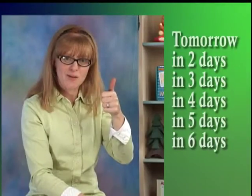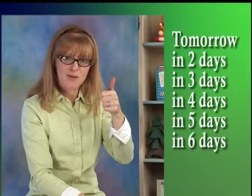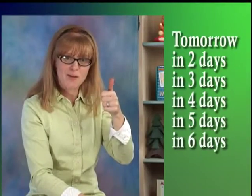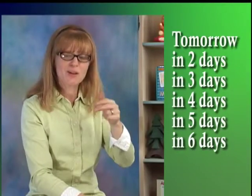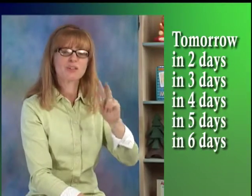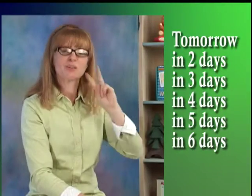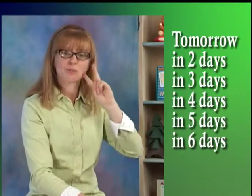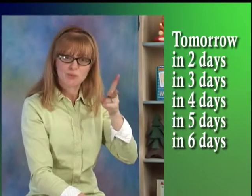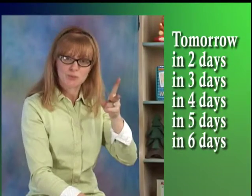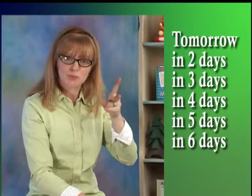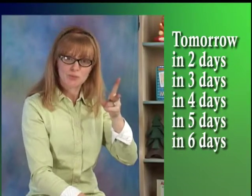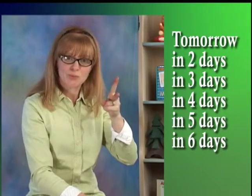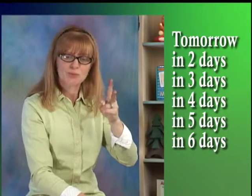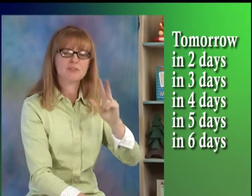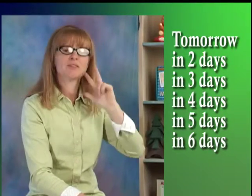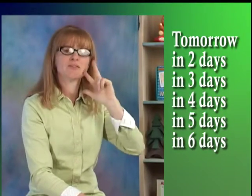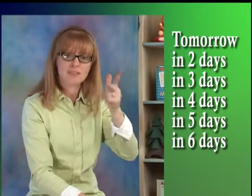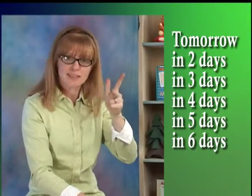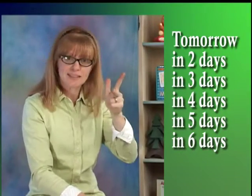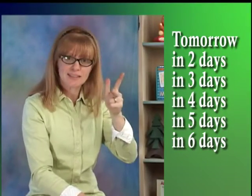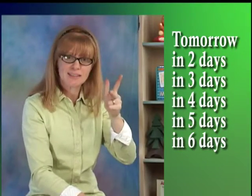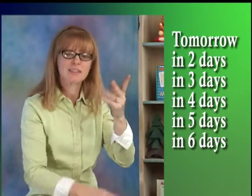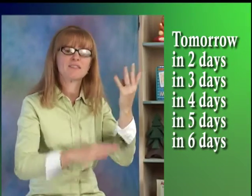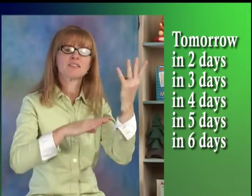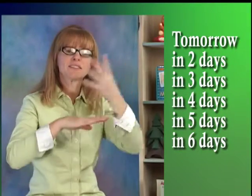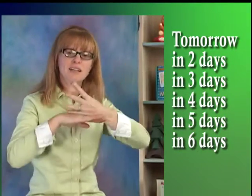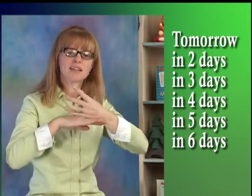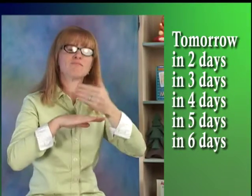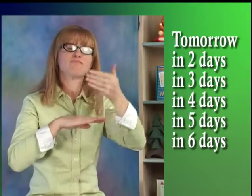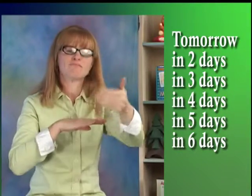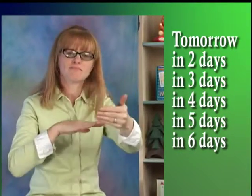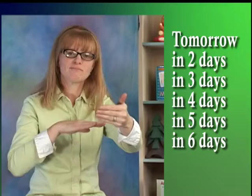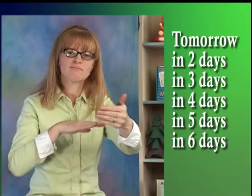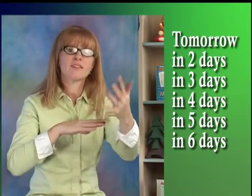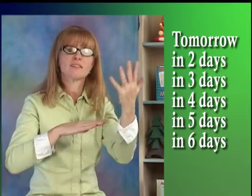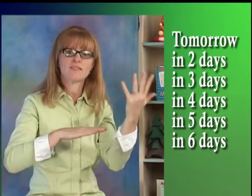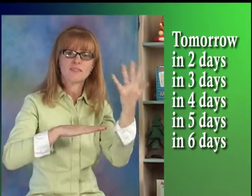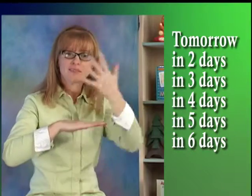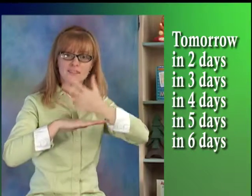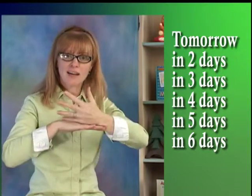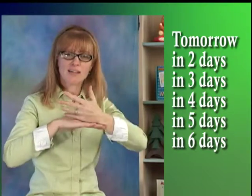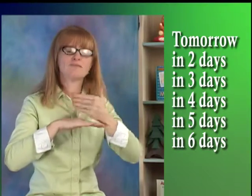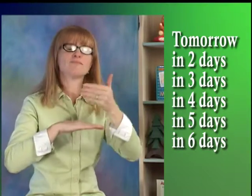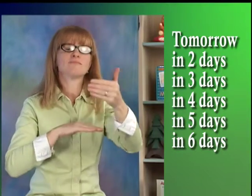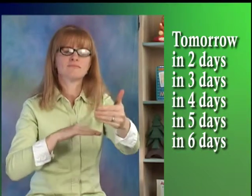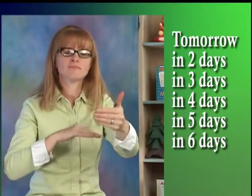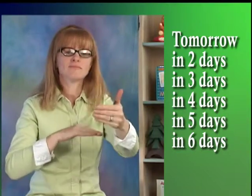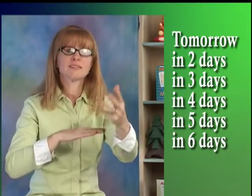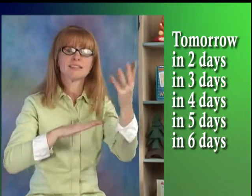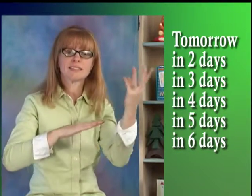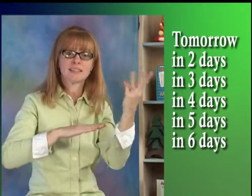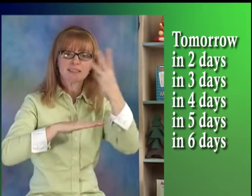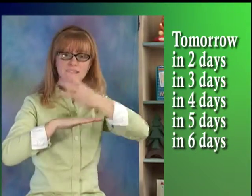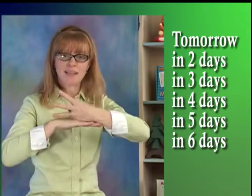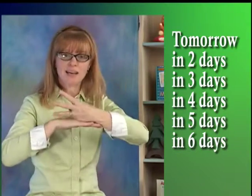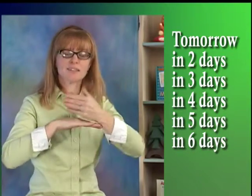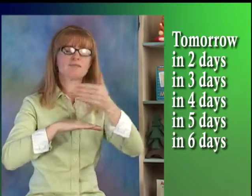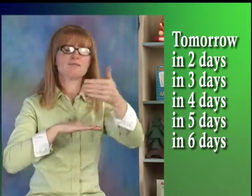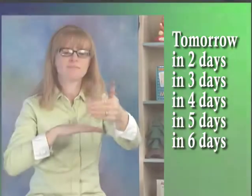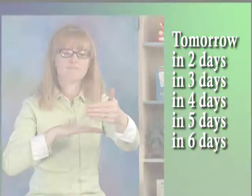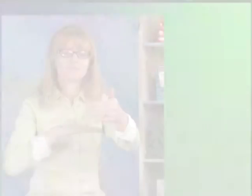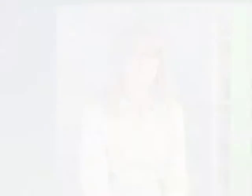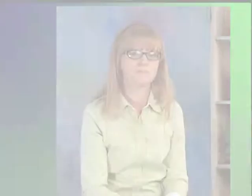ago, tomorrow, in 2 days, and 3 days, and 4 days, and 5 days, and 6